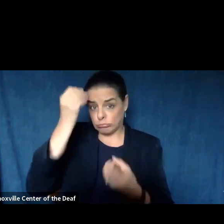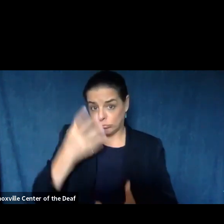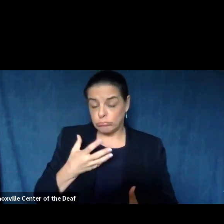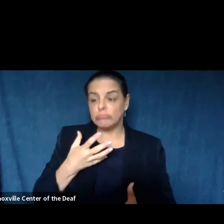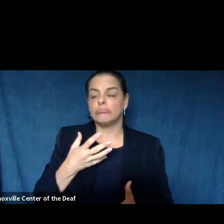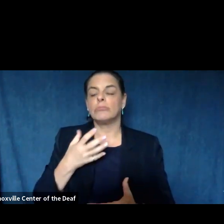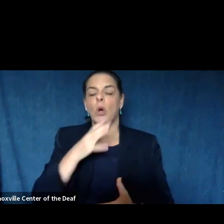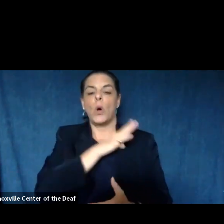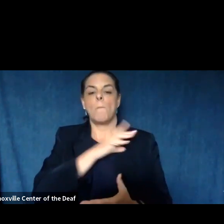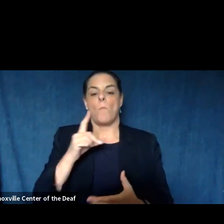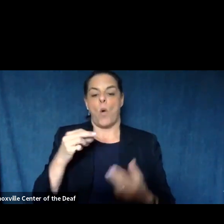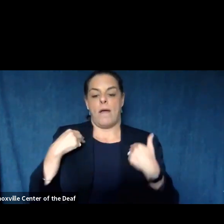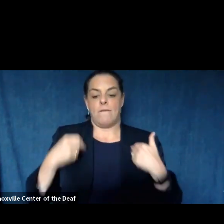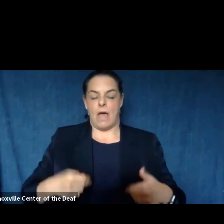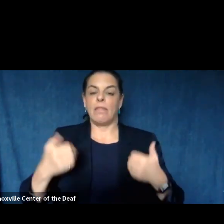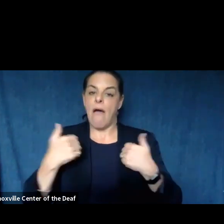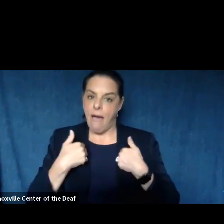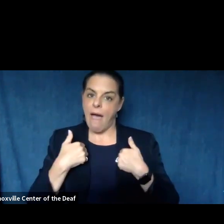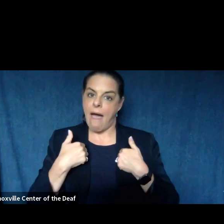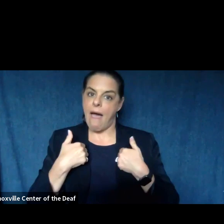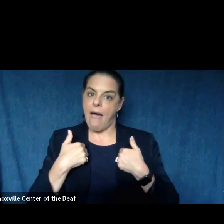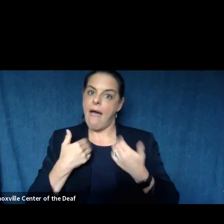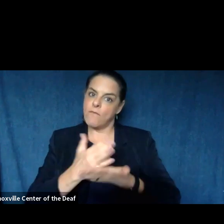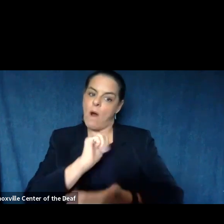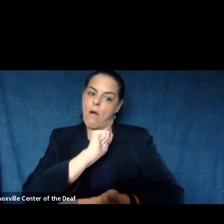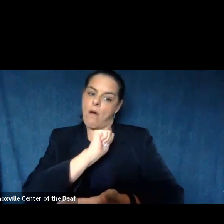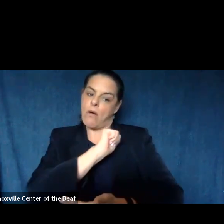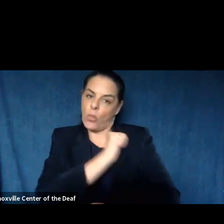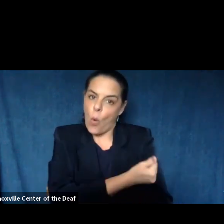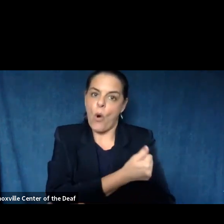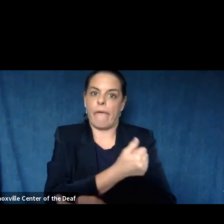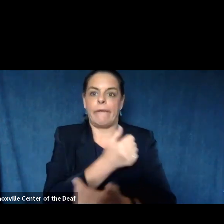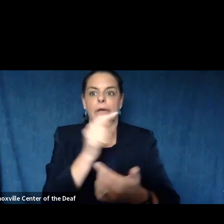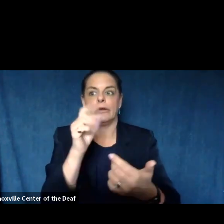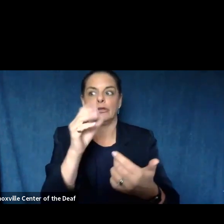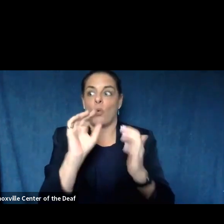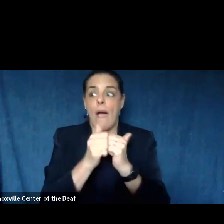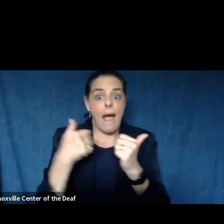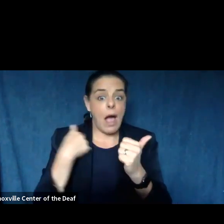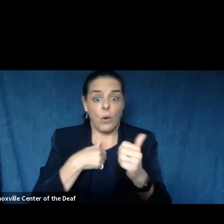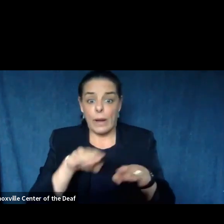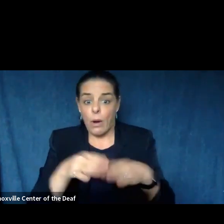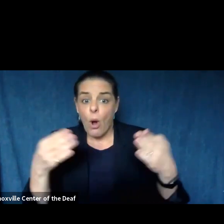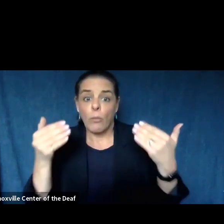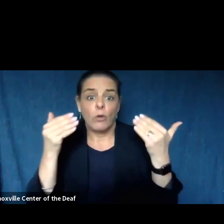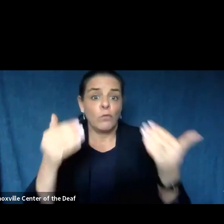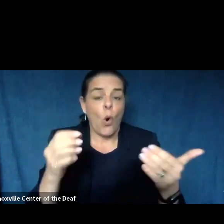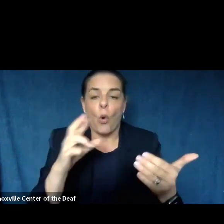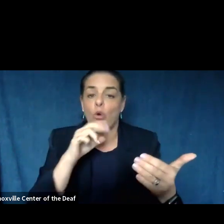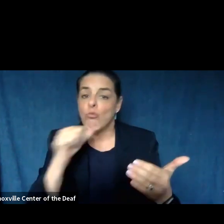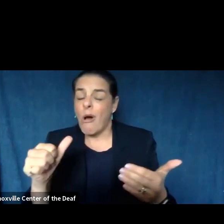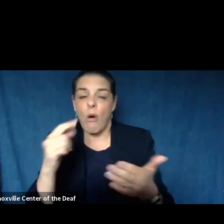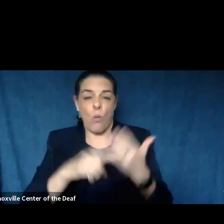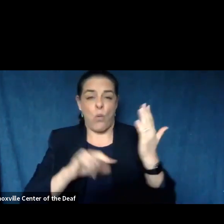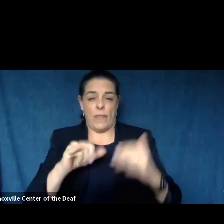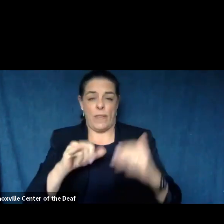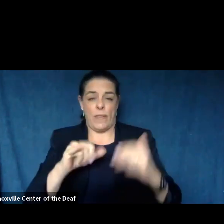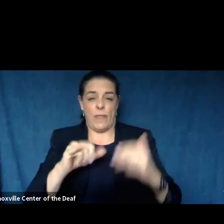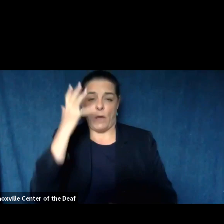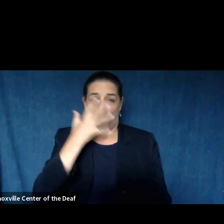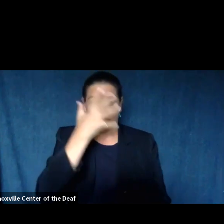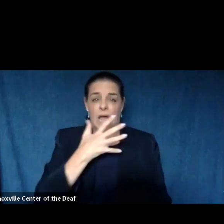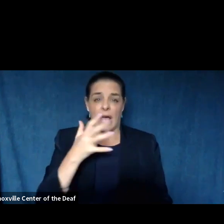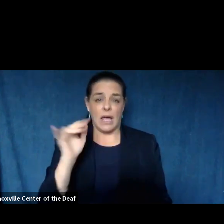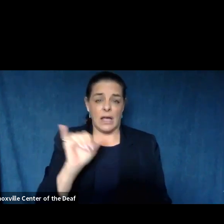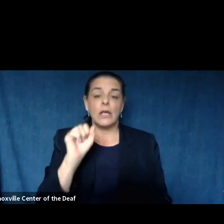make a decision about how we move forward or don't move forward or what that looks like. So that lies with the